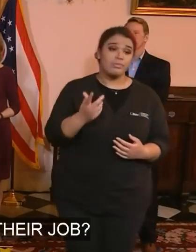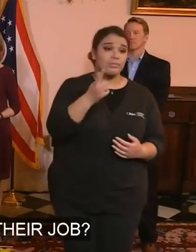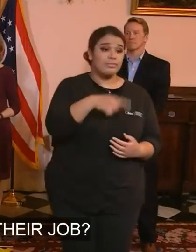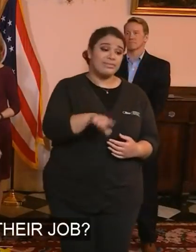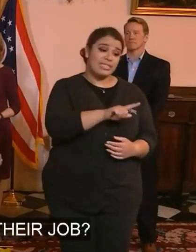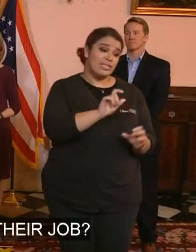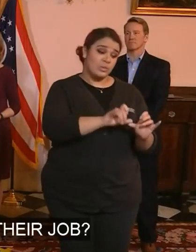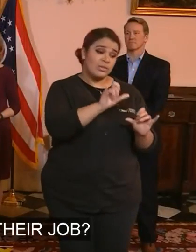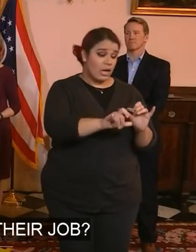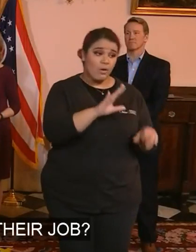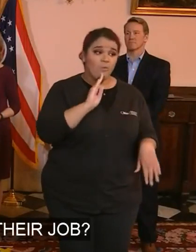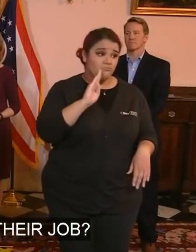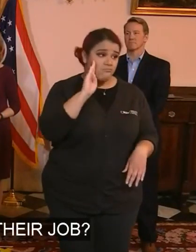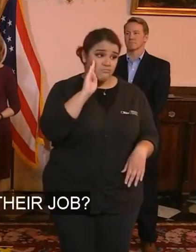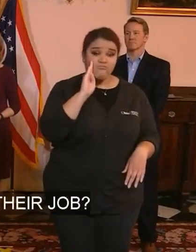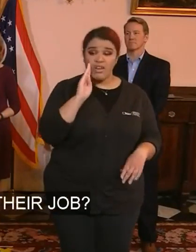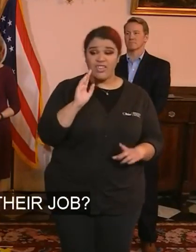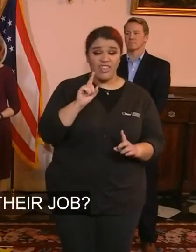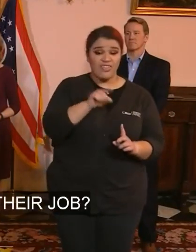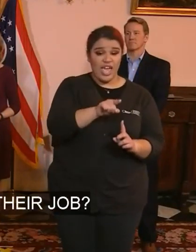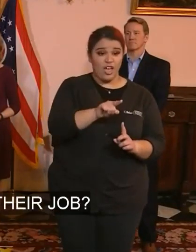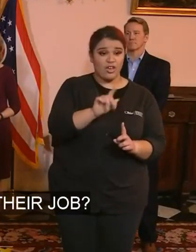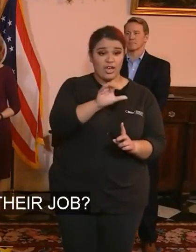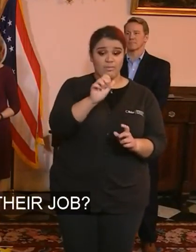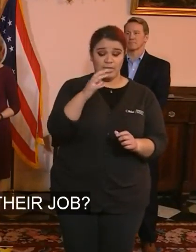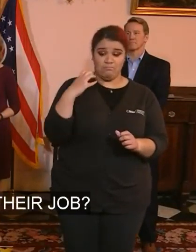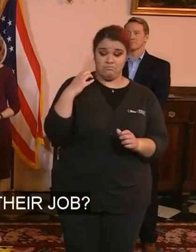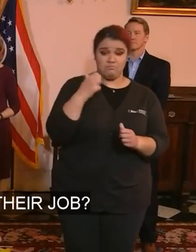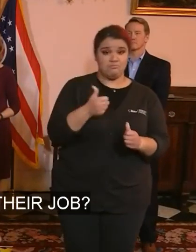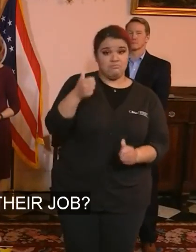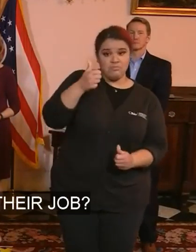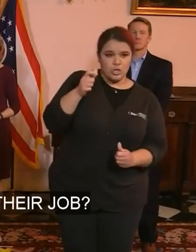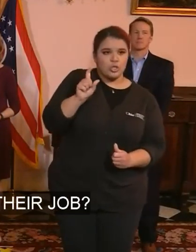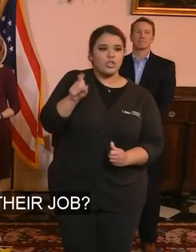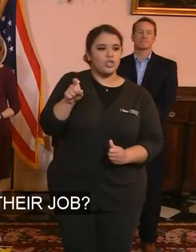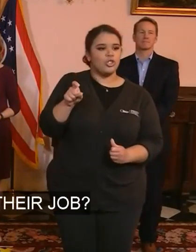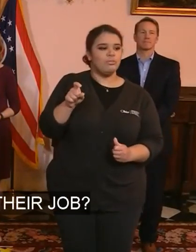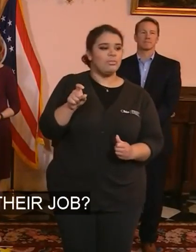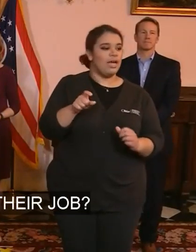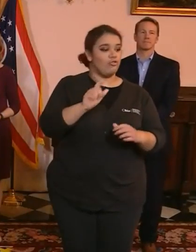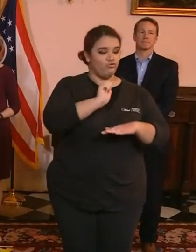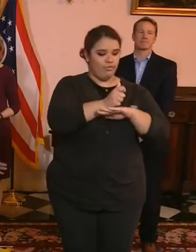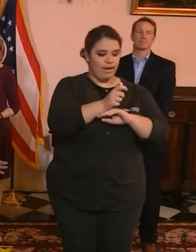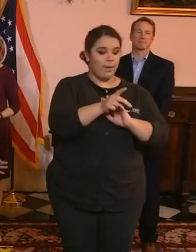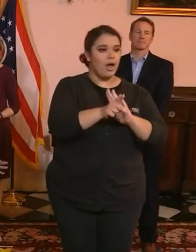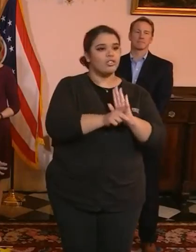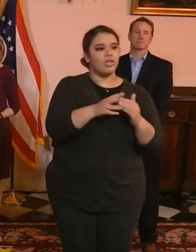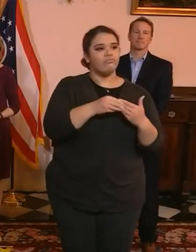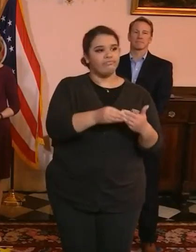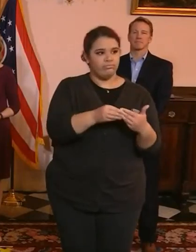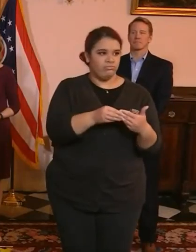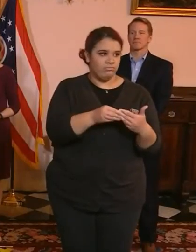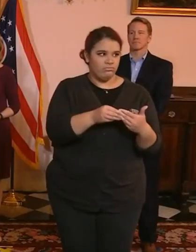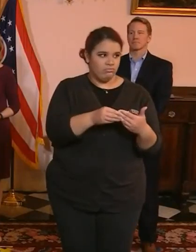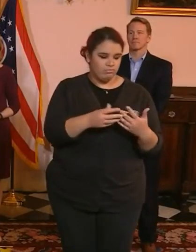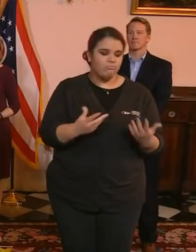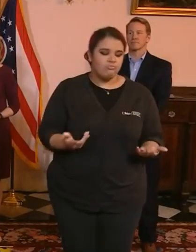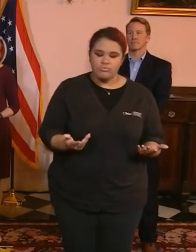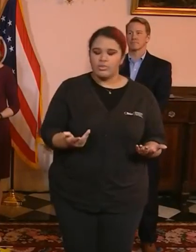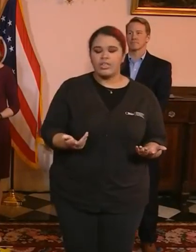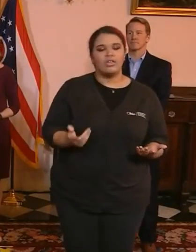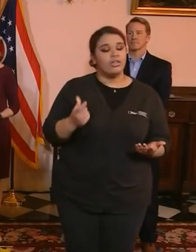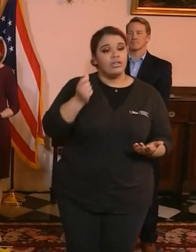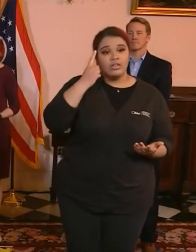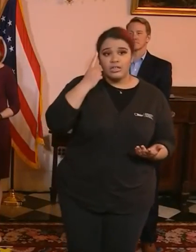their employer needs to have a liberal policy concerning that. We can't have somebody going